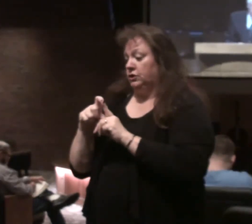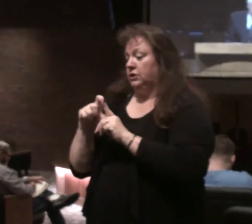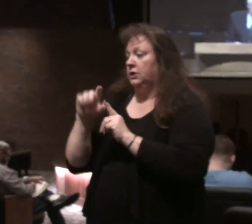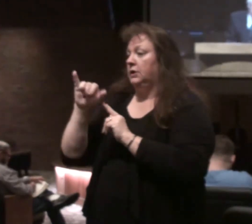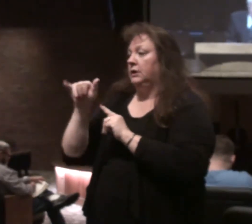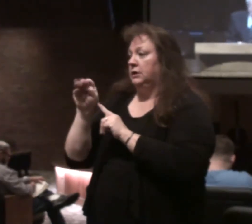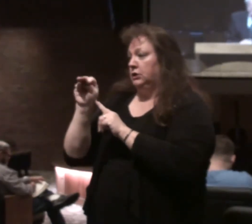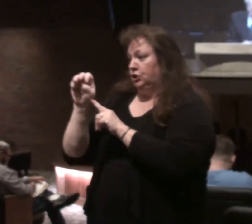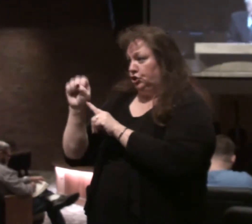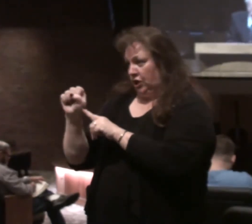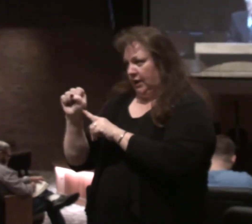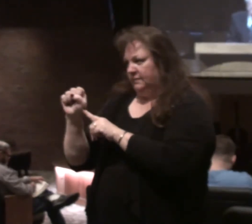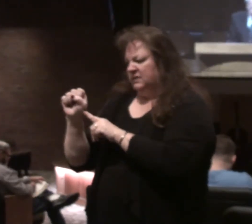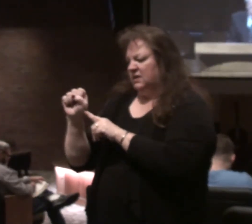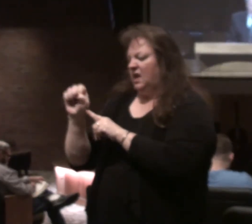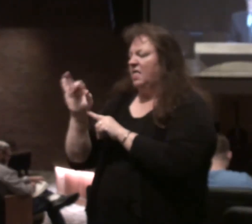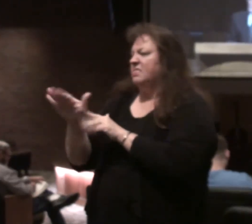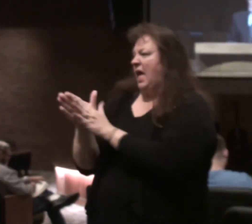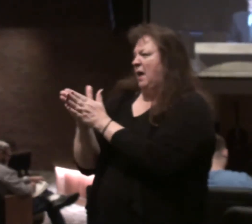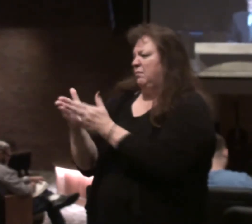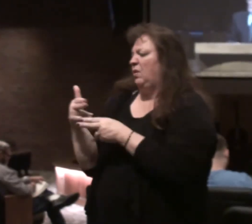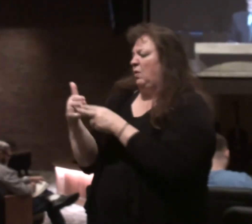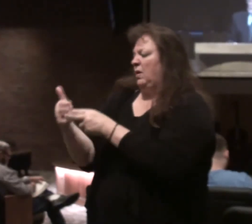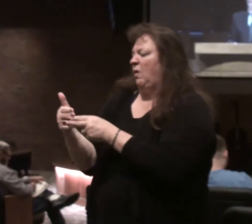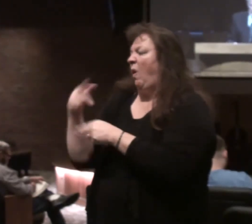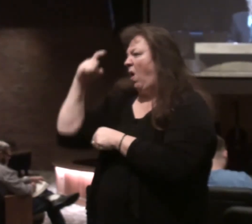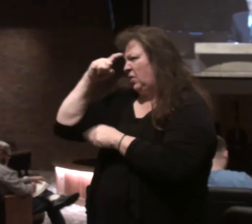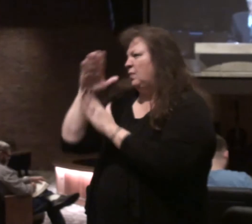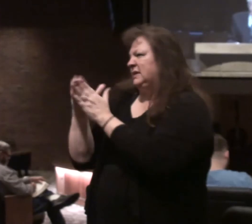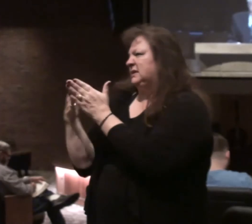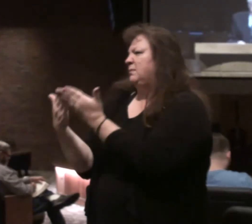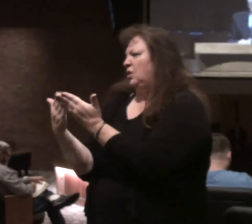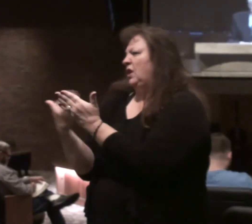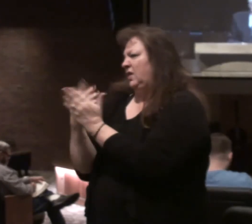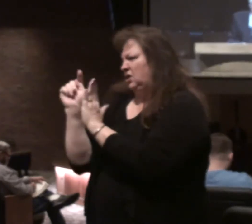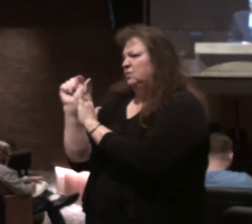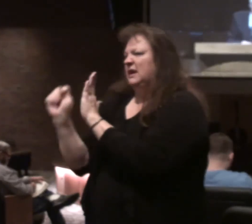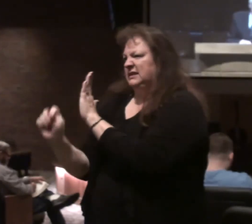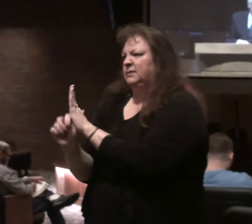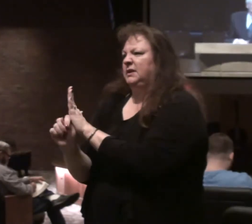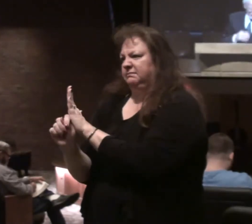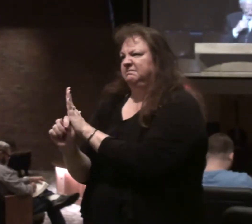James being the book we usually call the wisdom book in the New Testament because it is